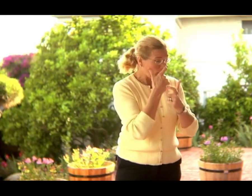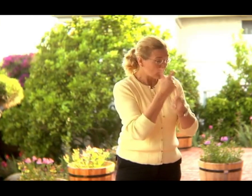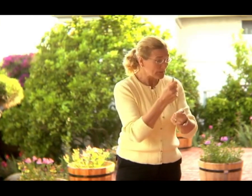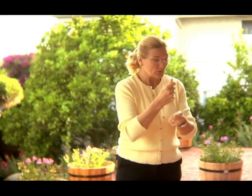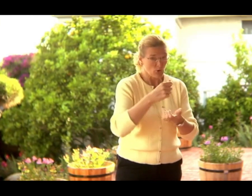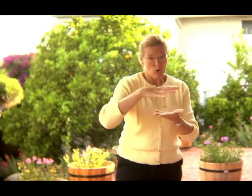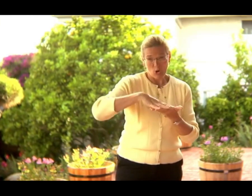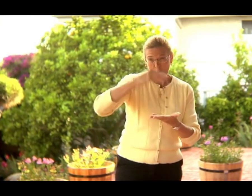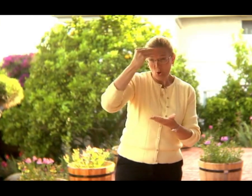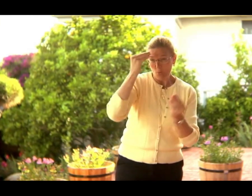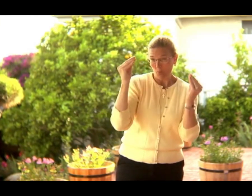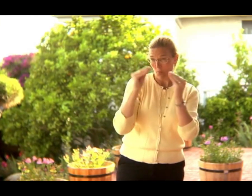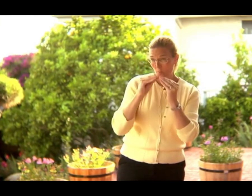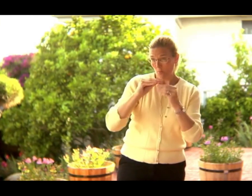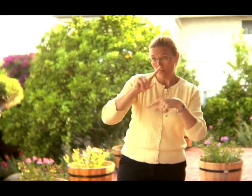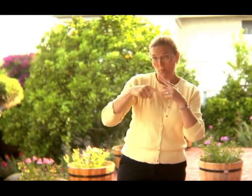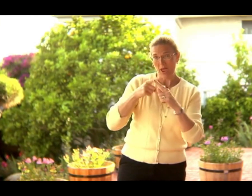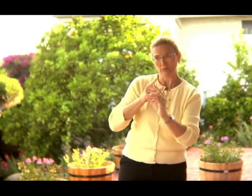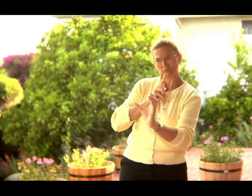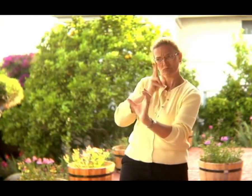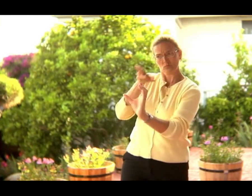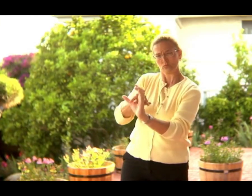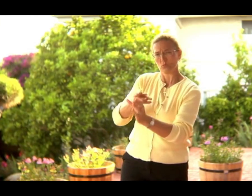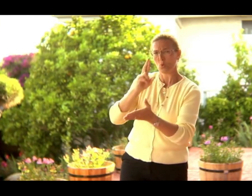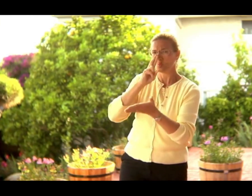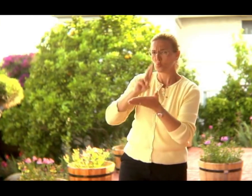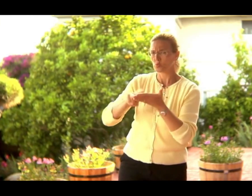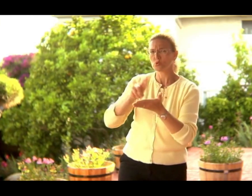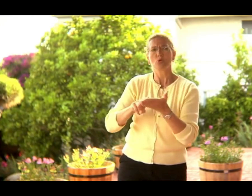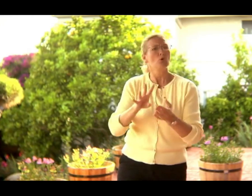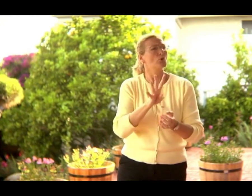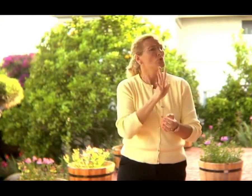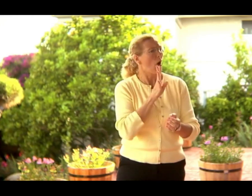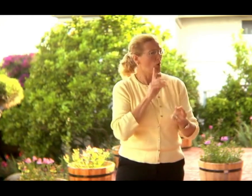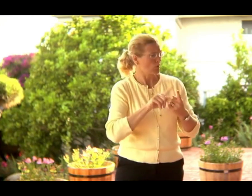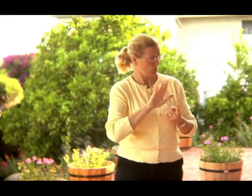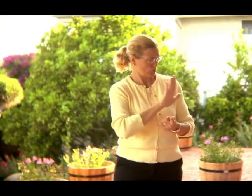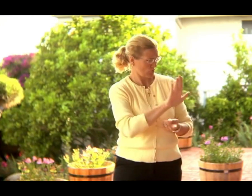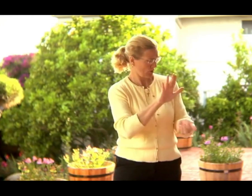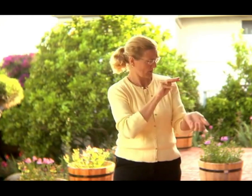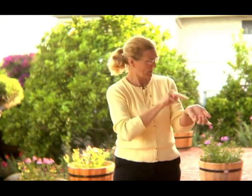You can learn more about participating in research by talking with your doctor